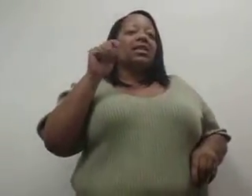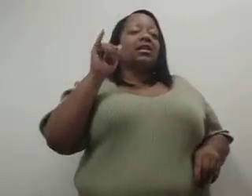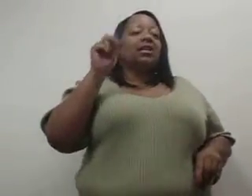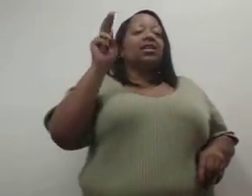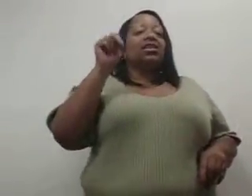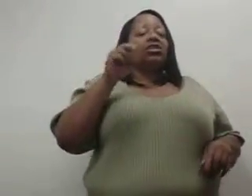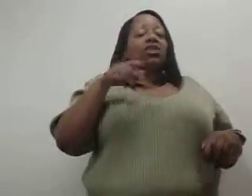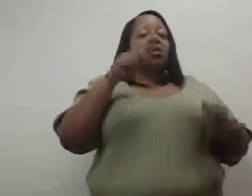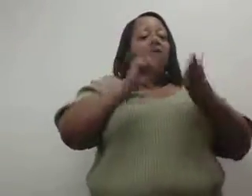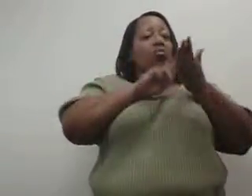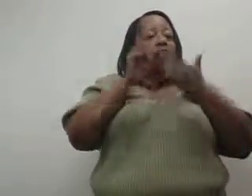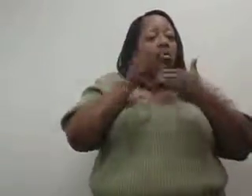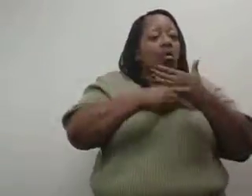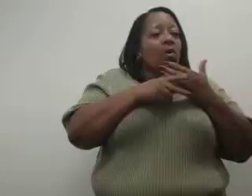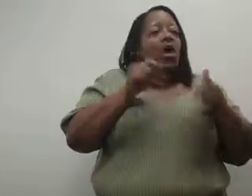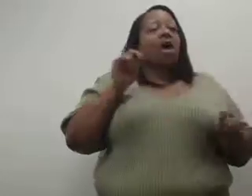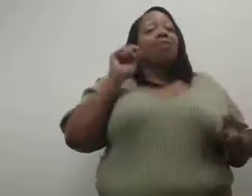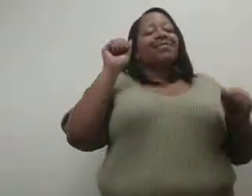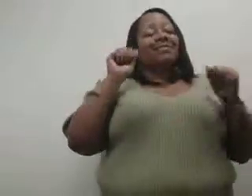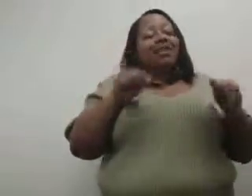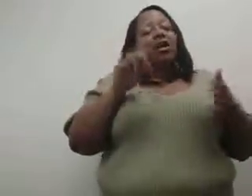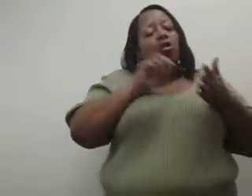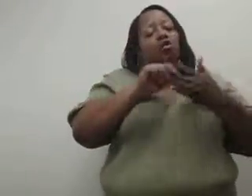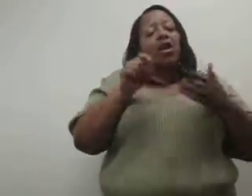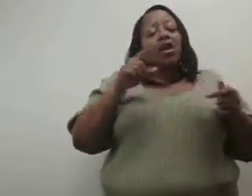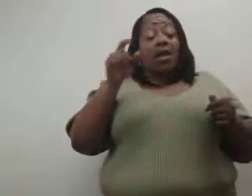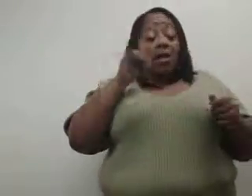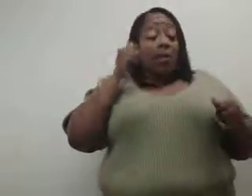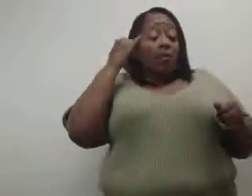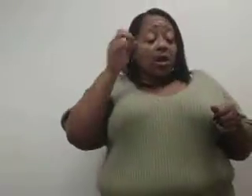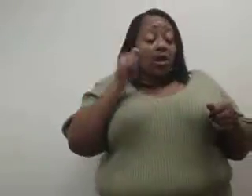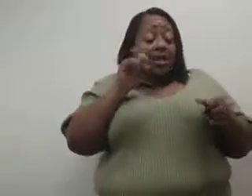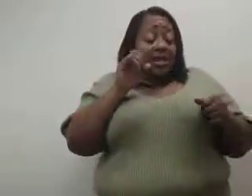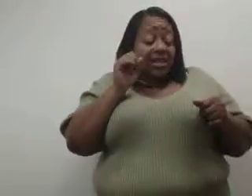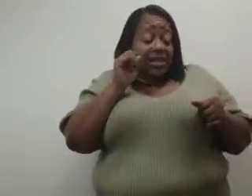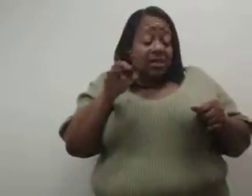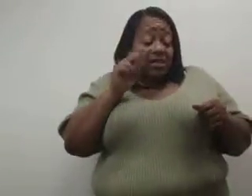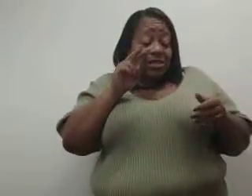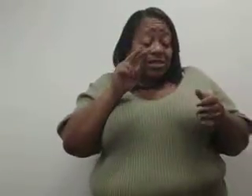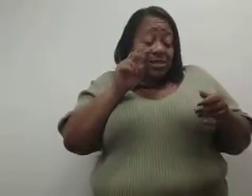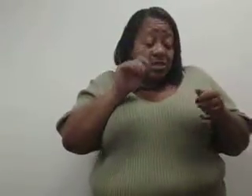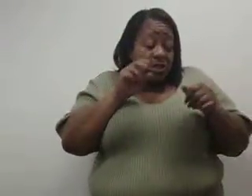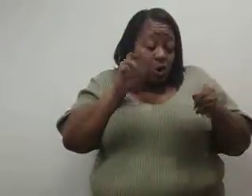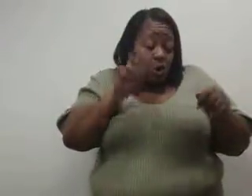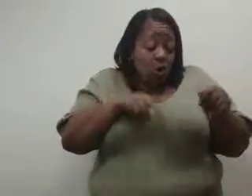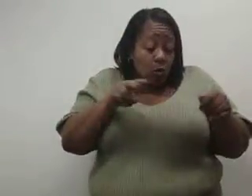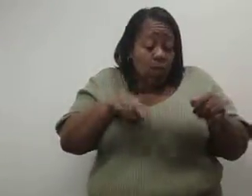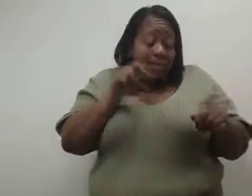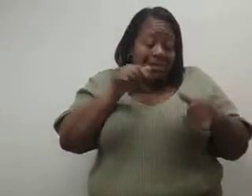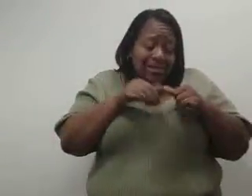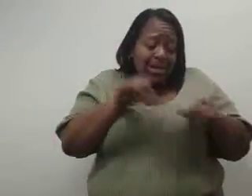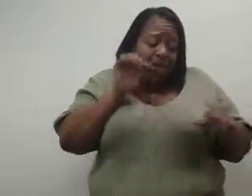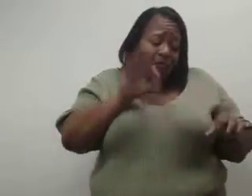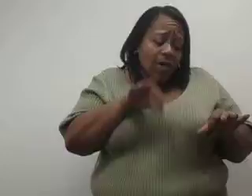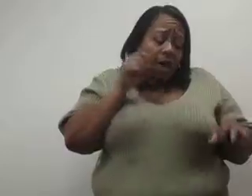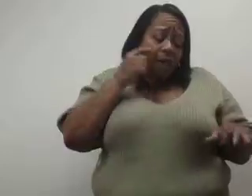under that you can put both of the articles' information on that issue. And so they start to think about